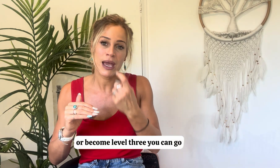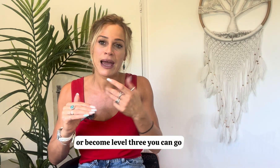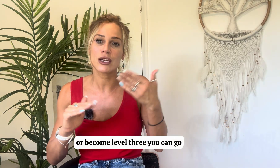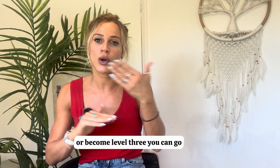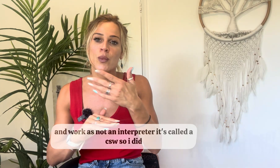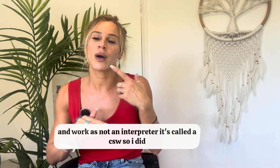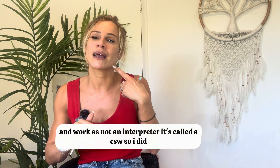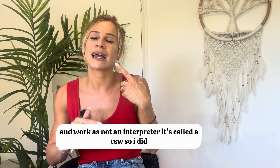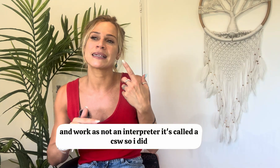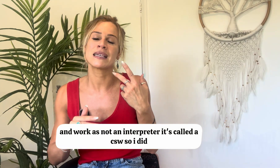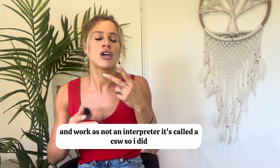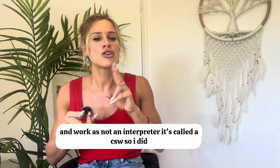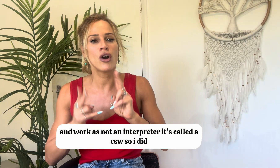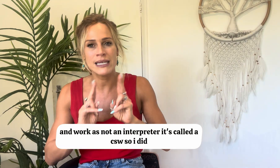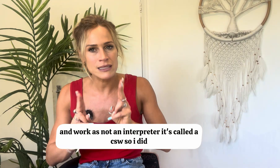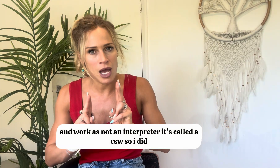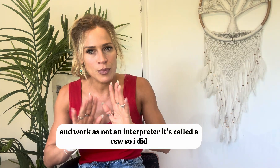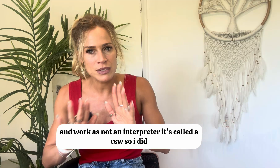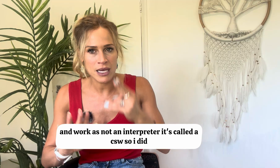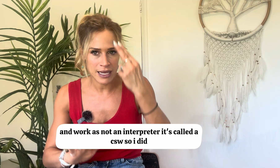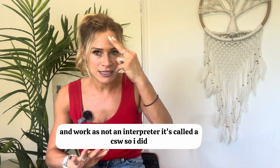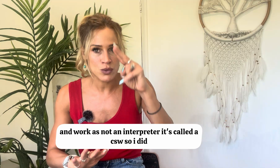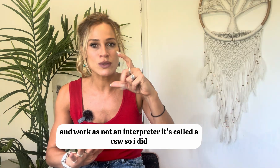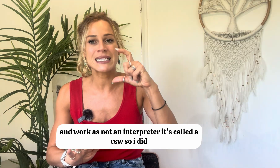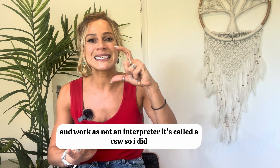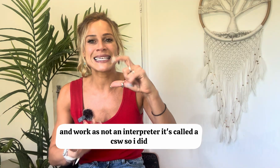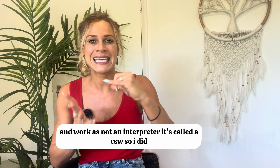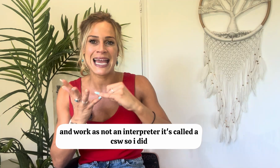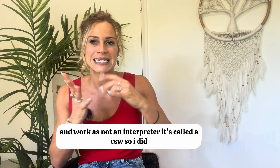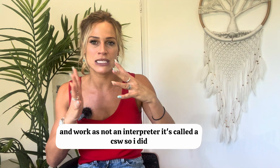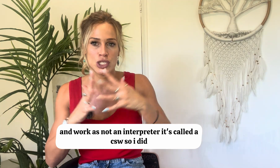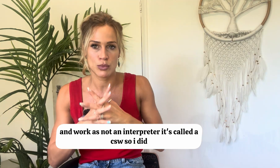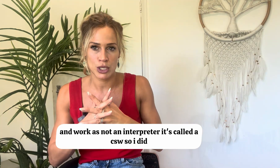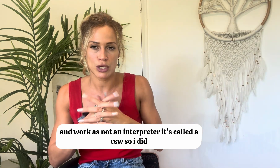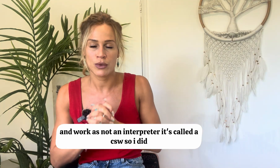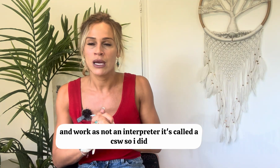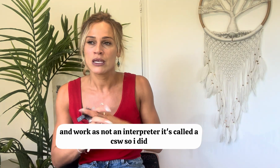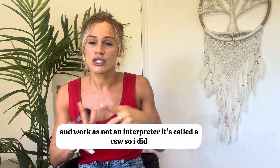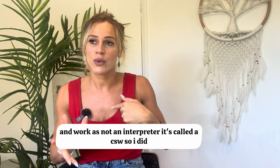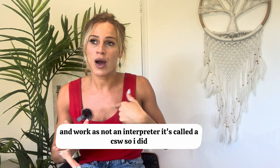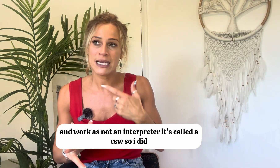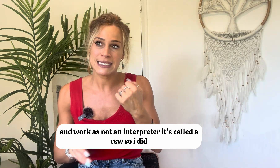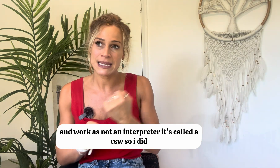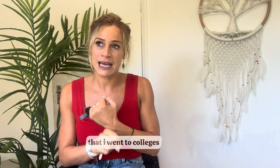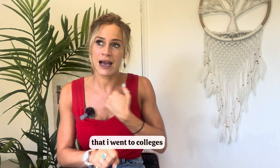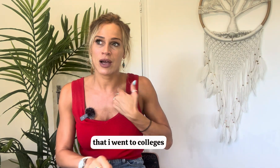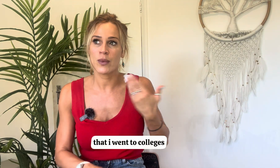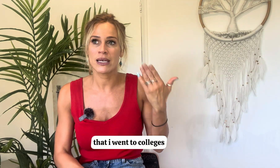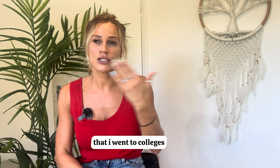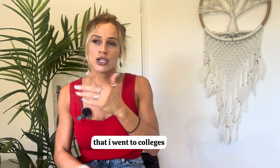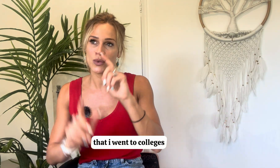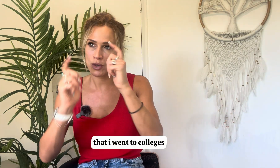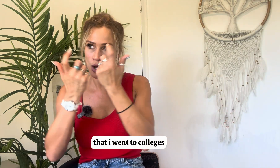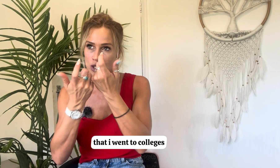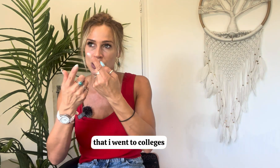you can go and work as not an interpreter, it's called a CSW. So I did that. I went to